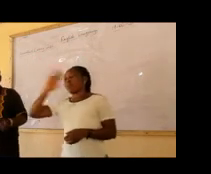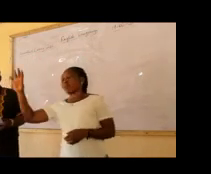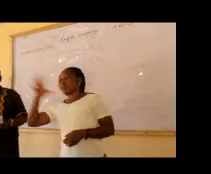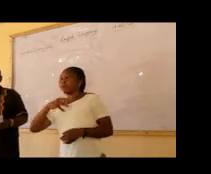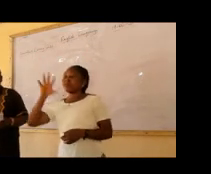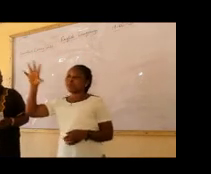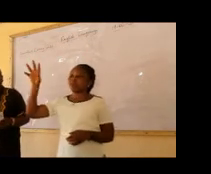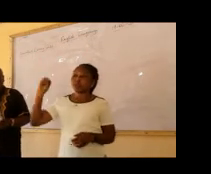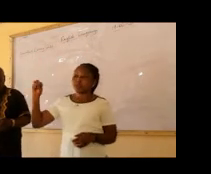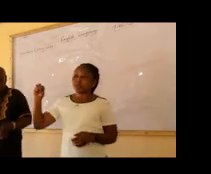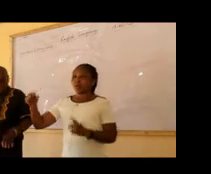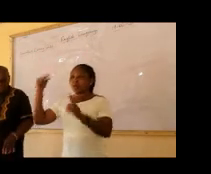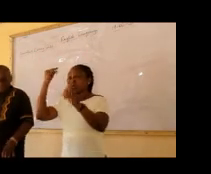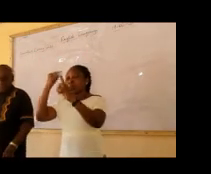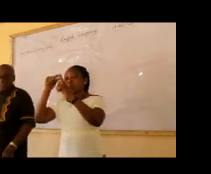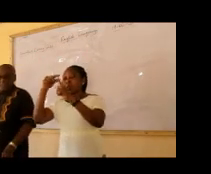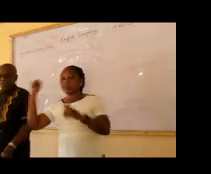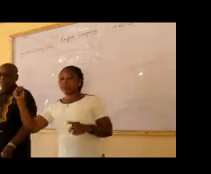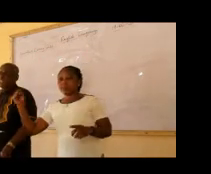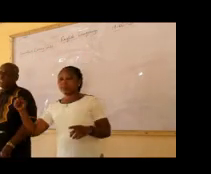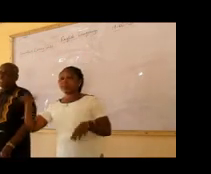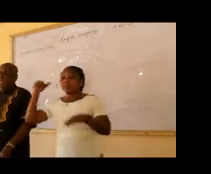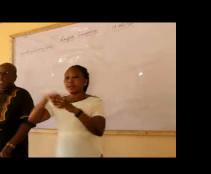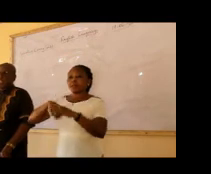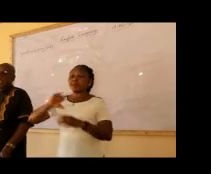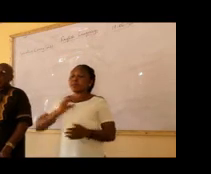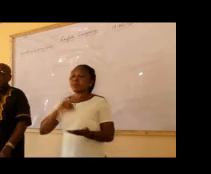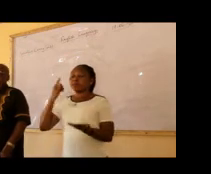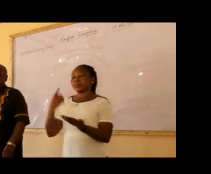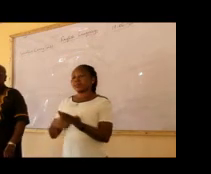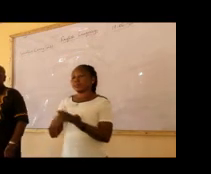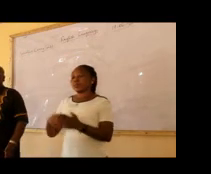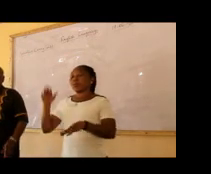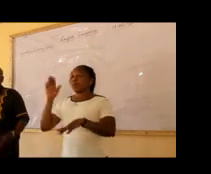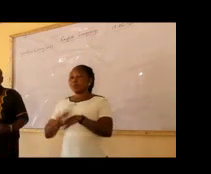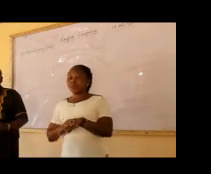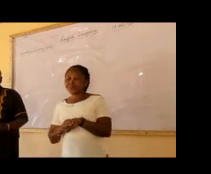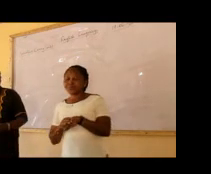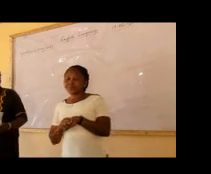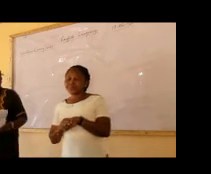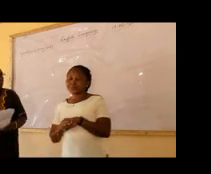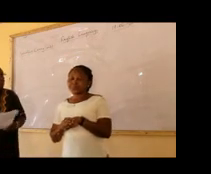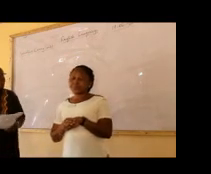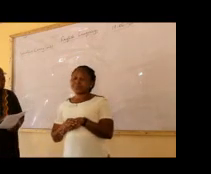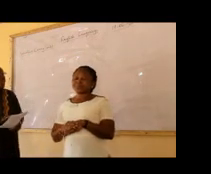So in our discussion of the narrative essay,